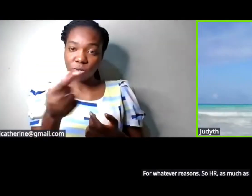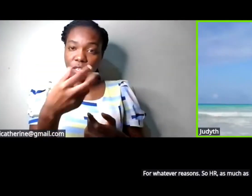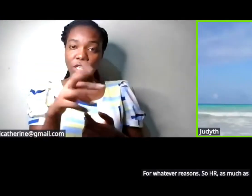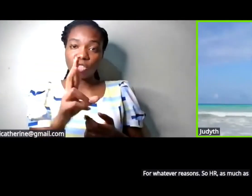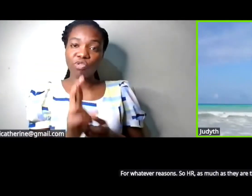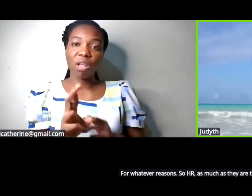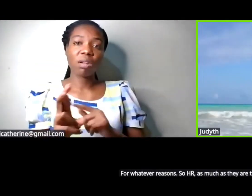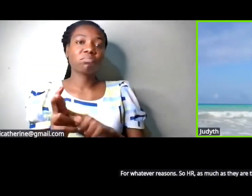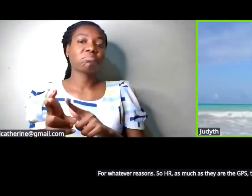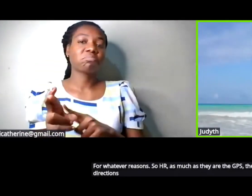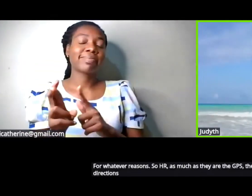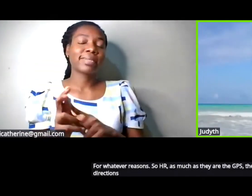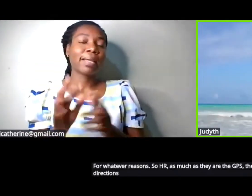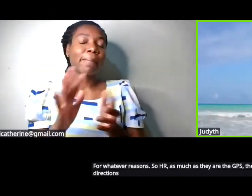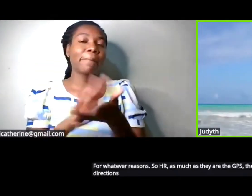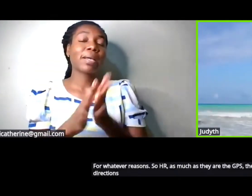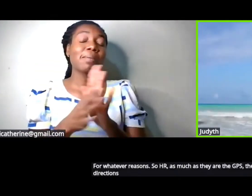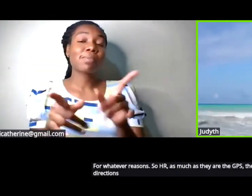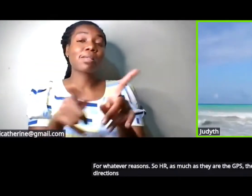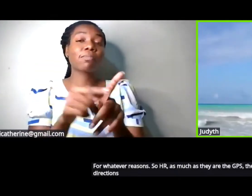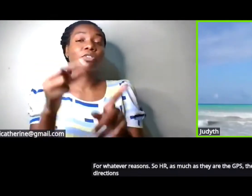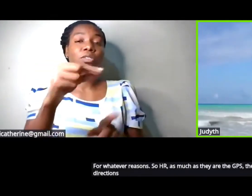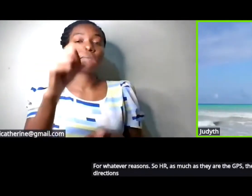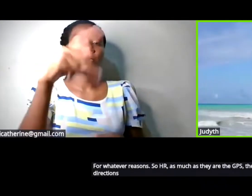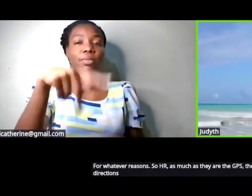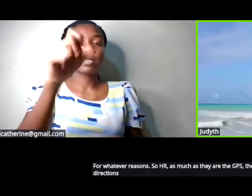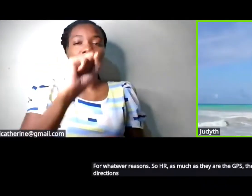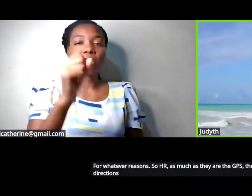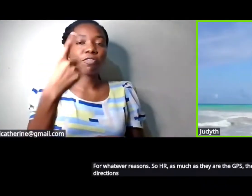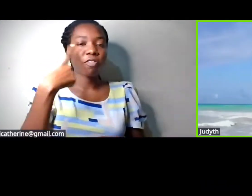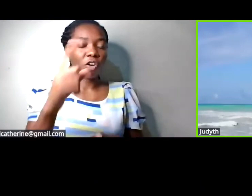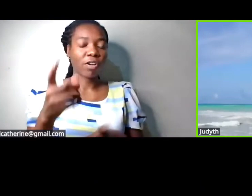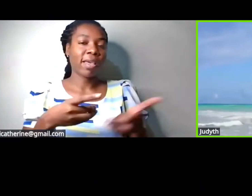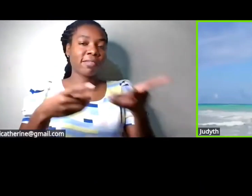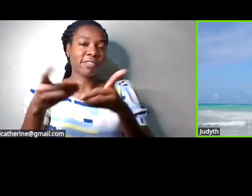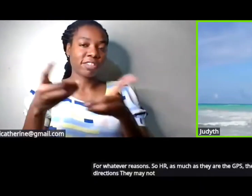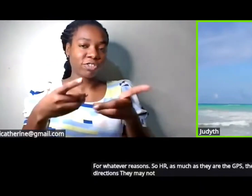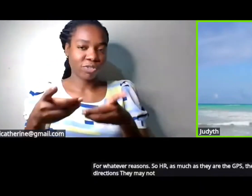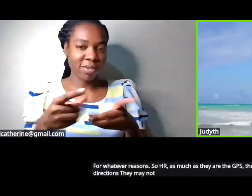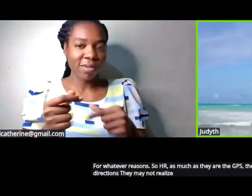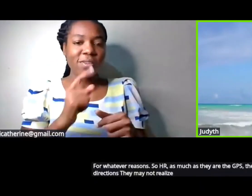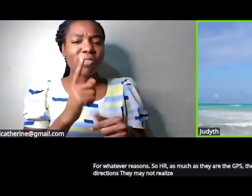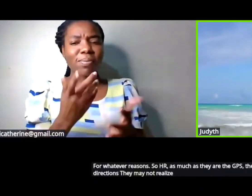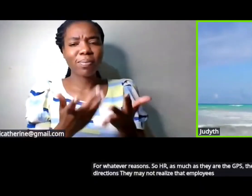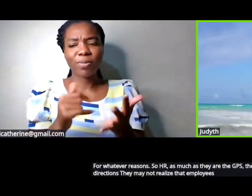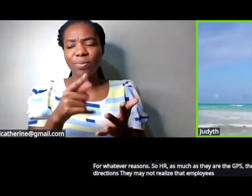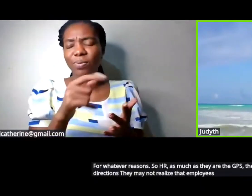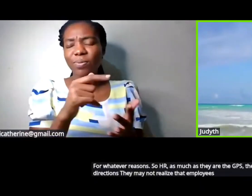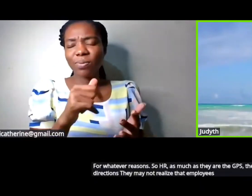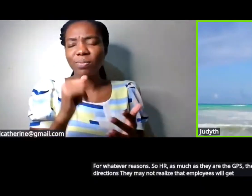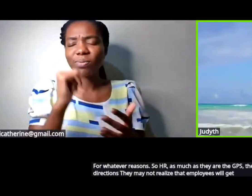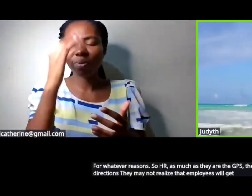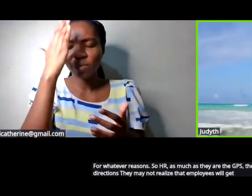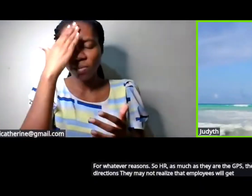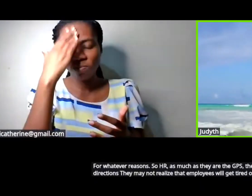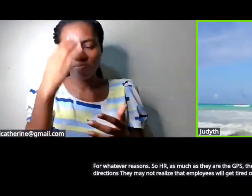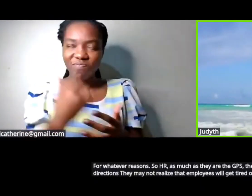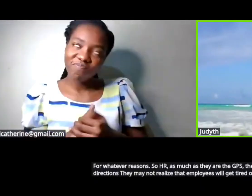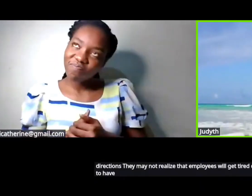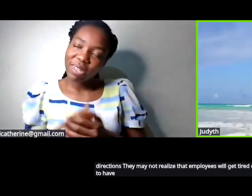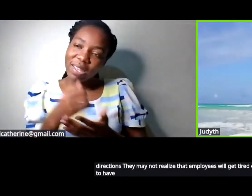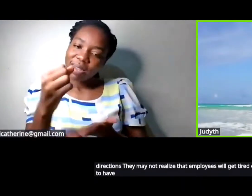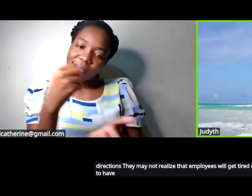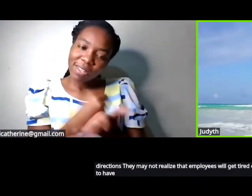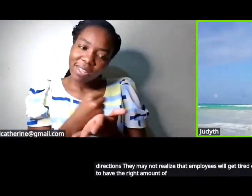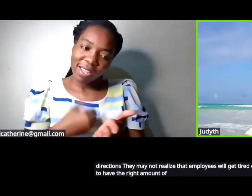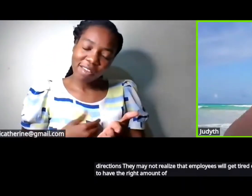give us directions. They may not realize that employees will get tired of waiting for HR to have the right amount of money